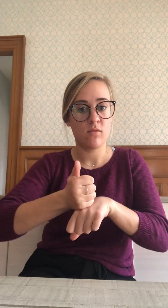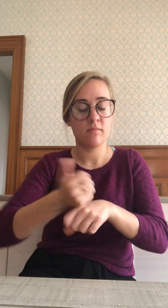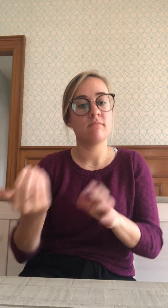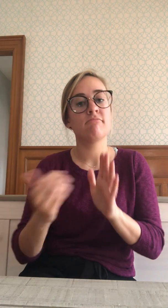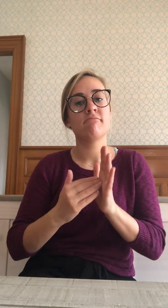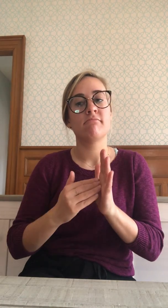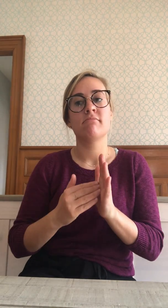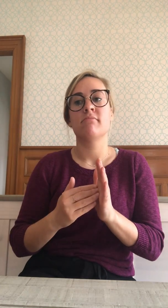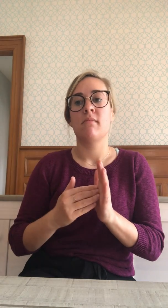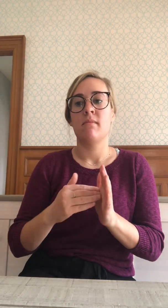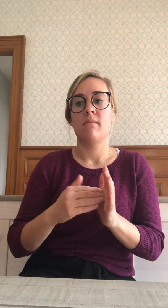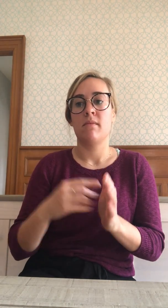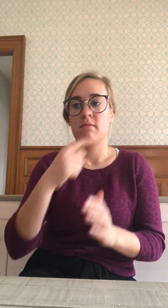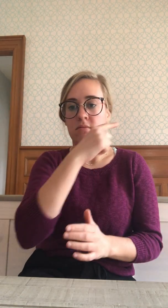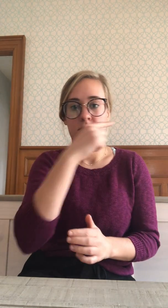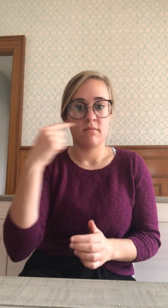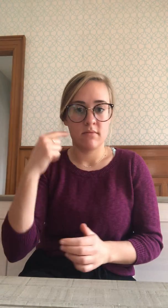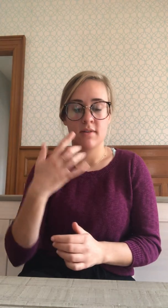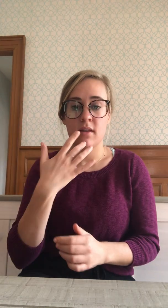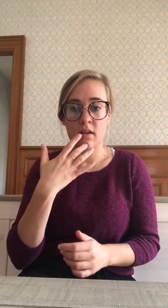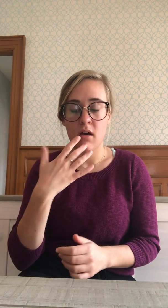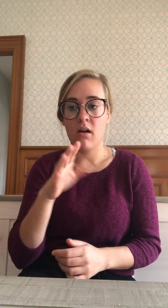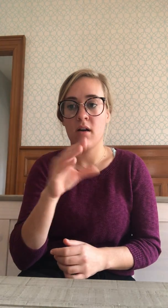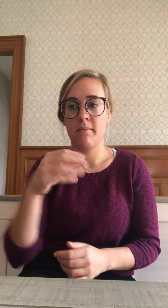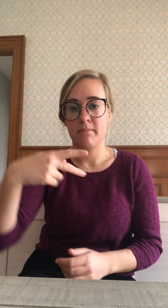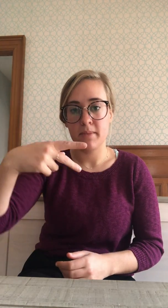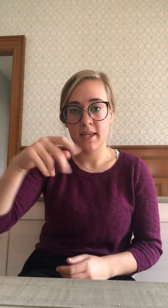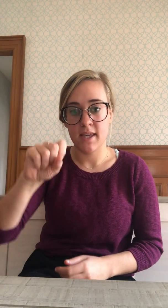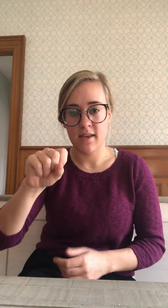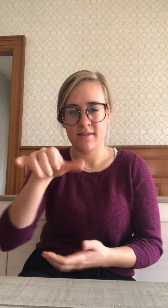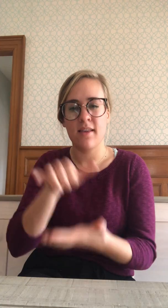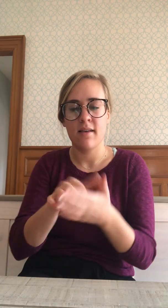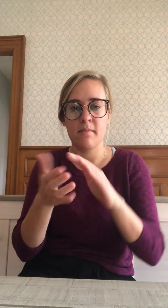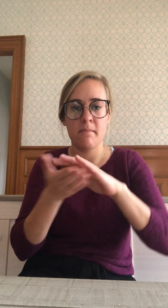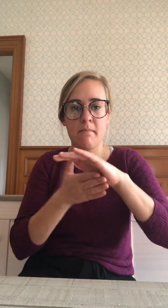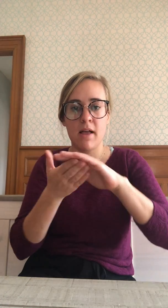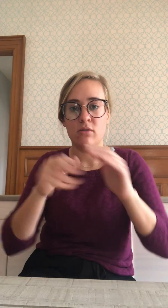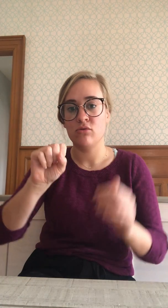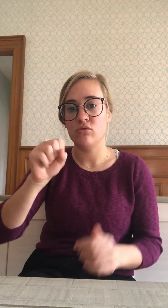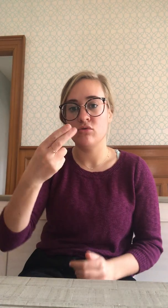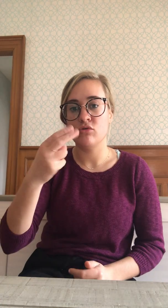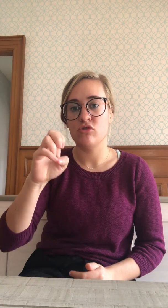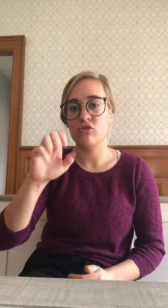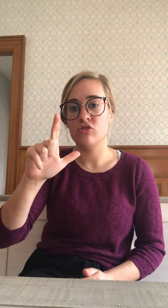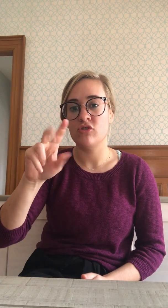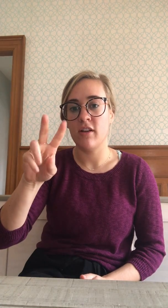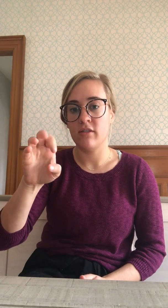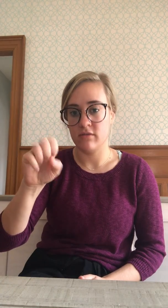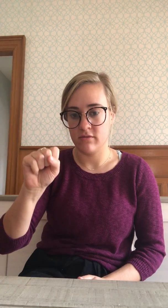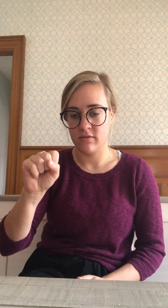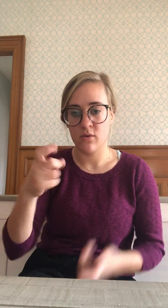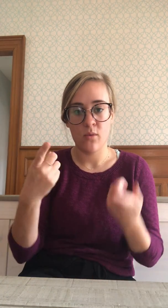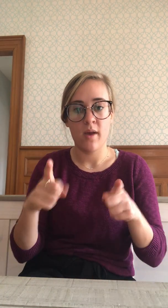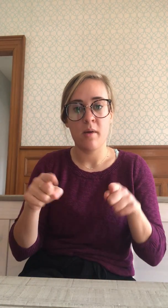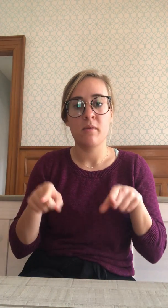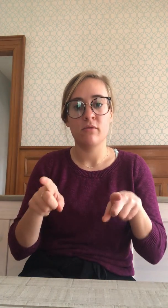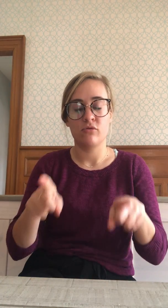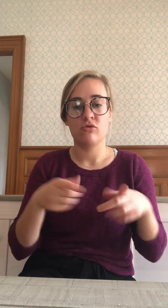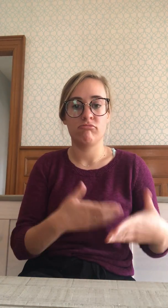middle is the tongue, and then the PS is the palatal shelf. So what happens in fetal development is the